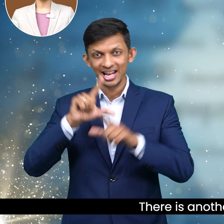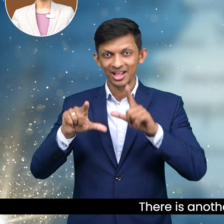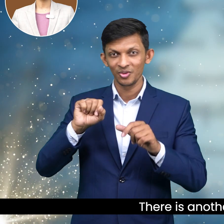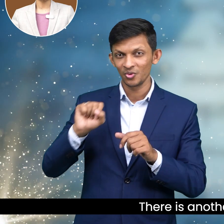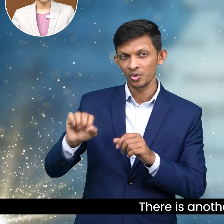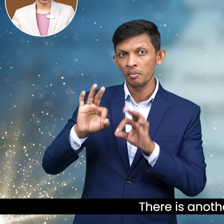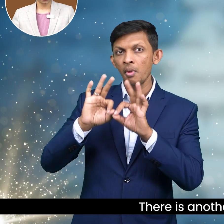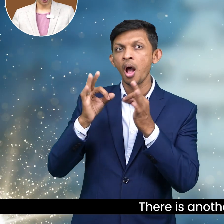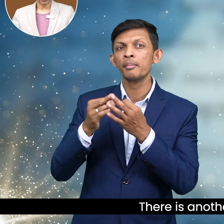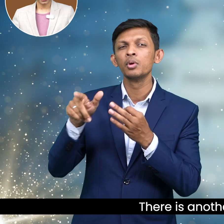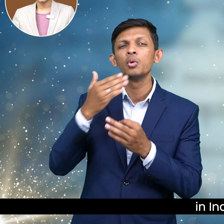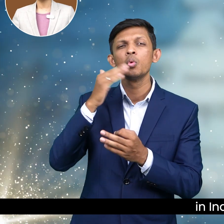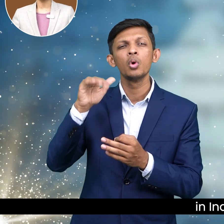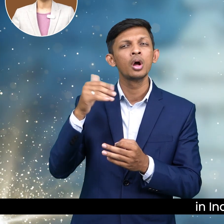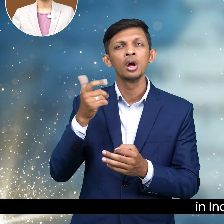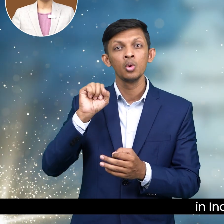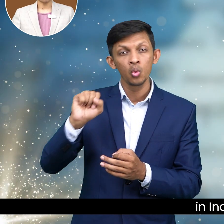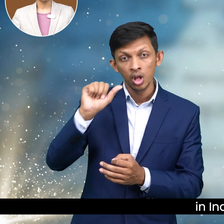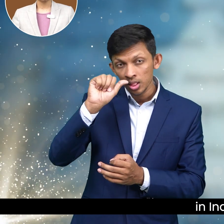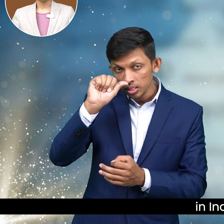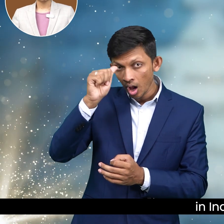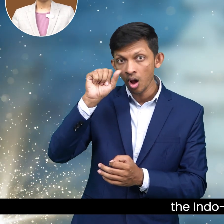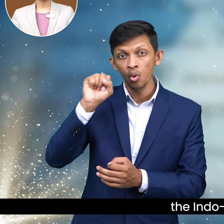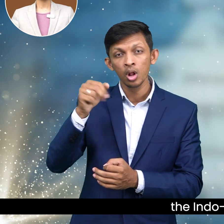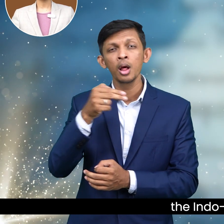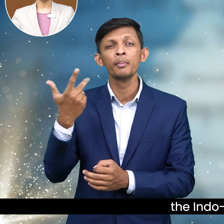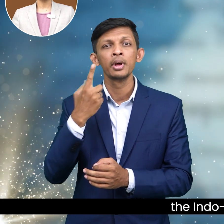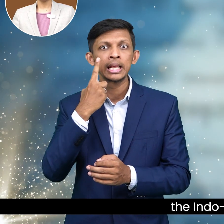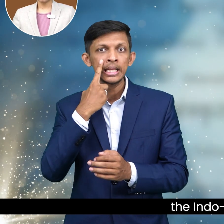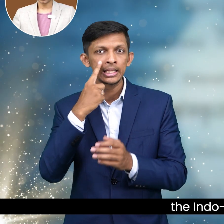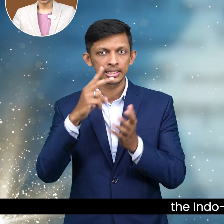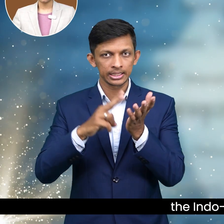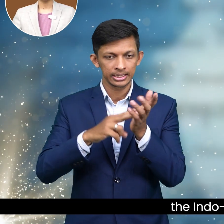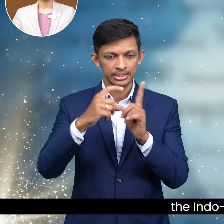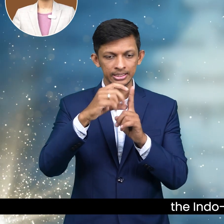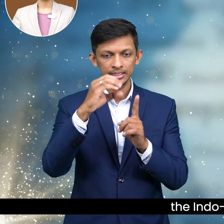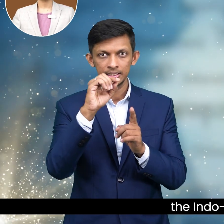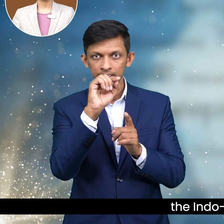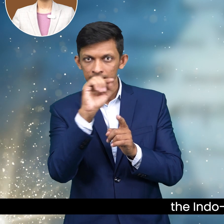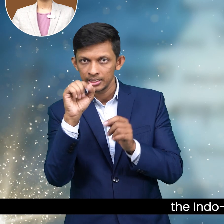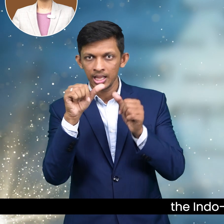There is another language family in India called the Indo-Aryan family.